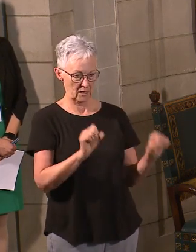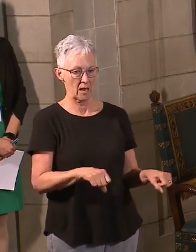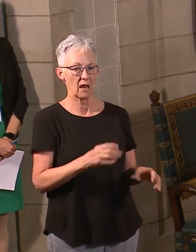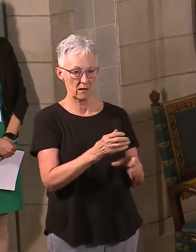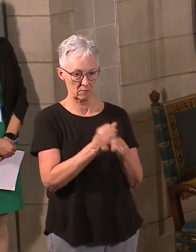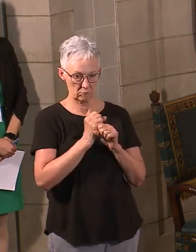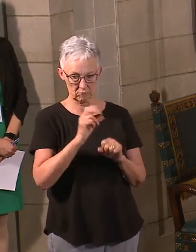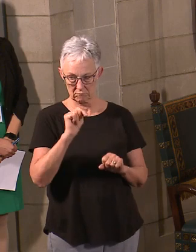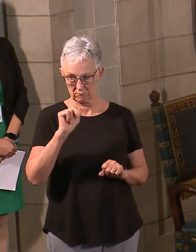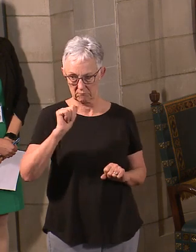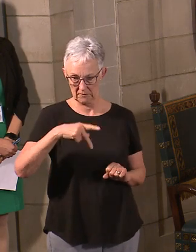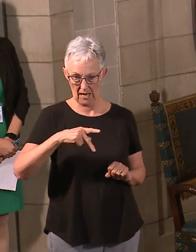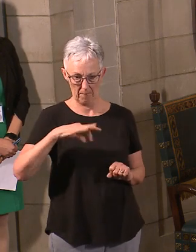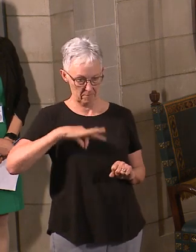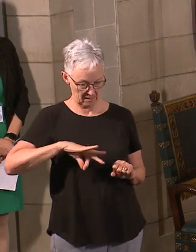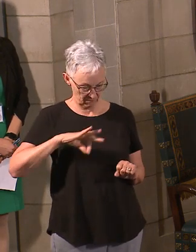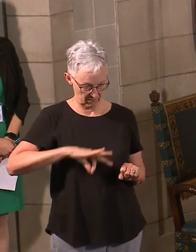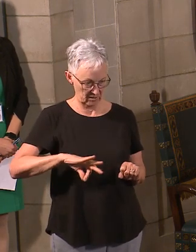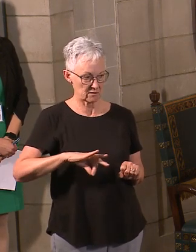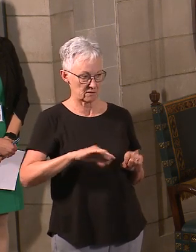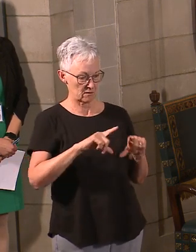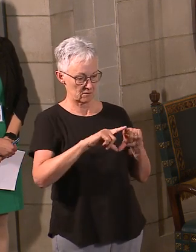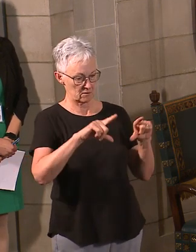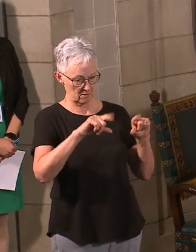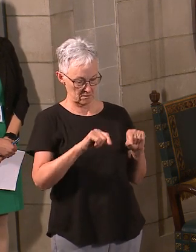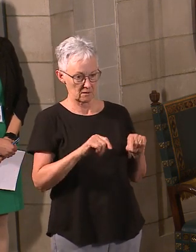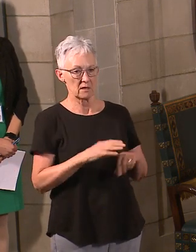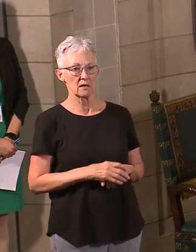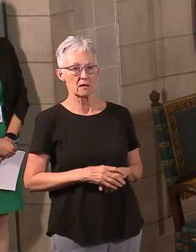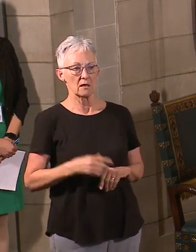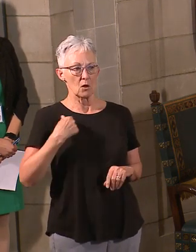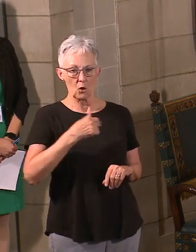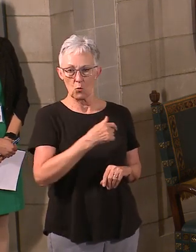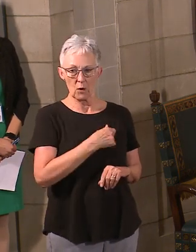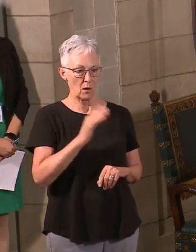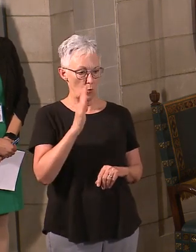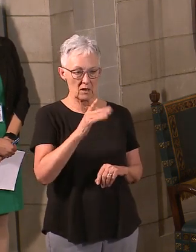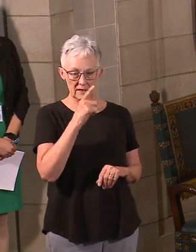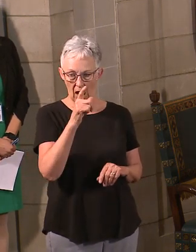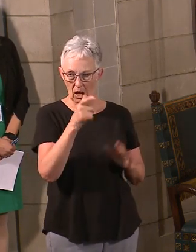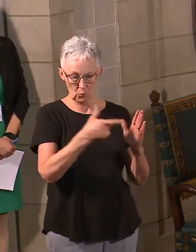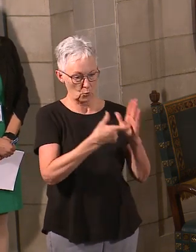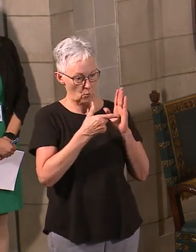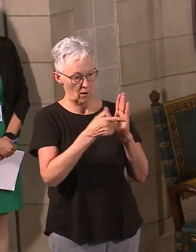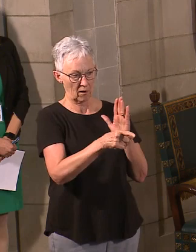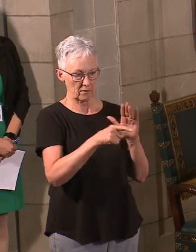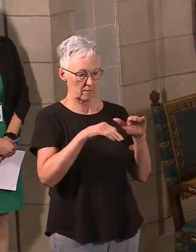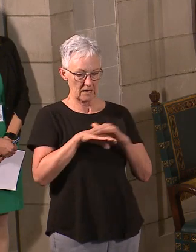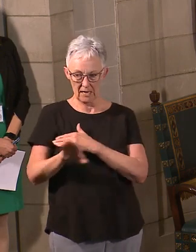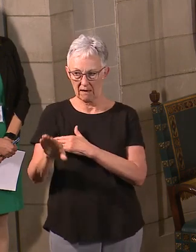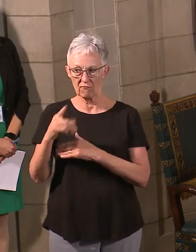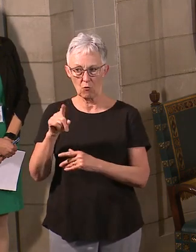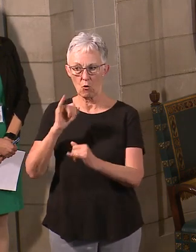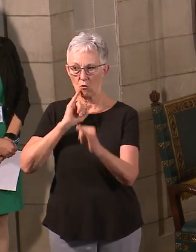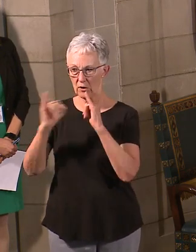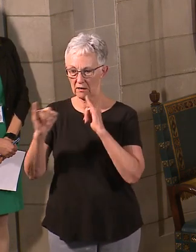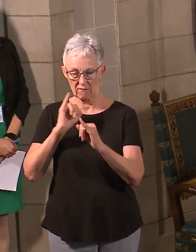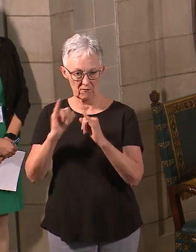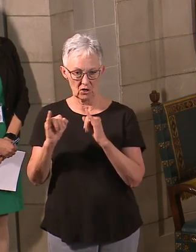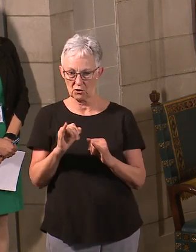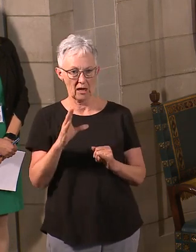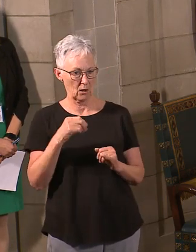also going to waive the requirement that we do interviews for those recertifications, and then we're also extending the certification timelines